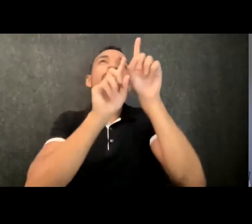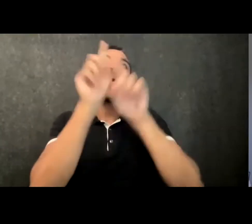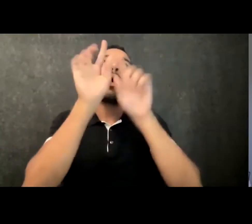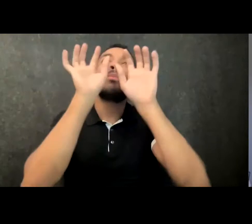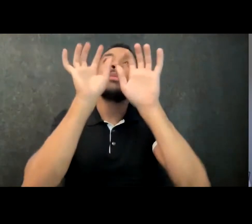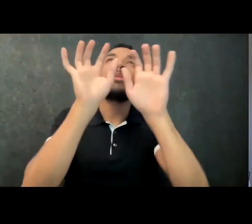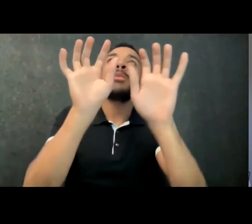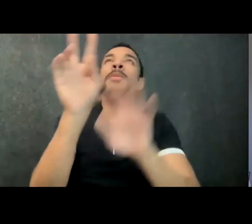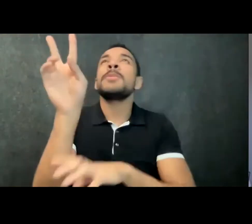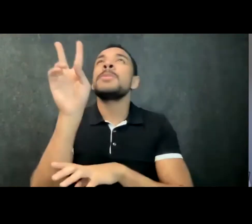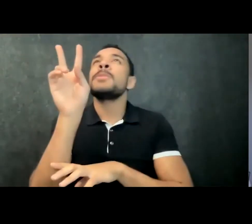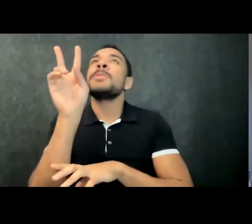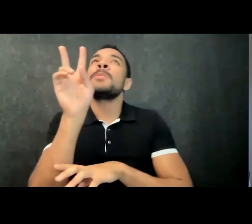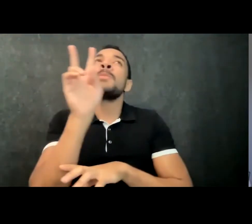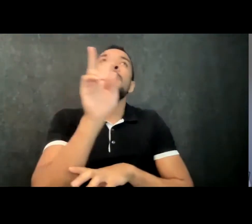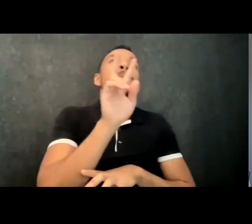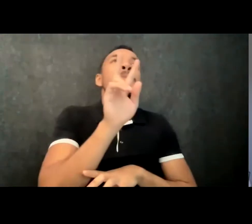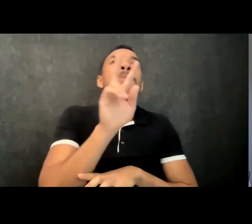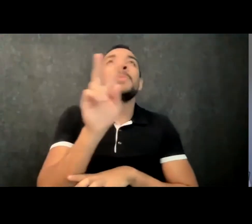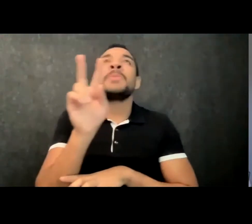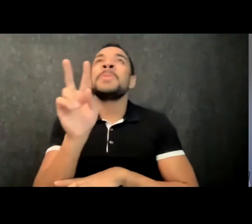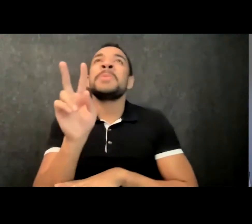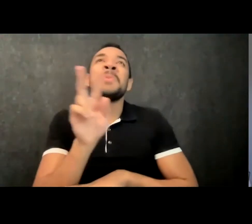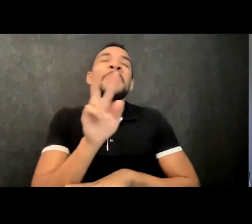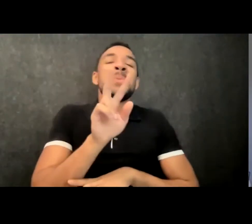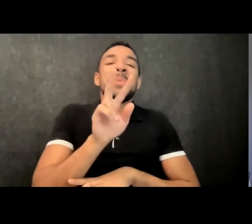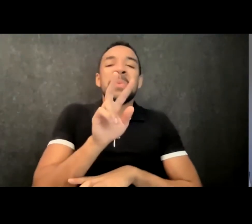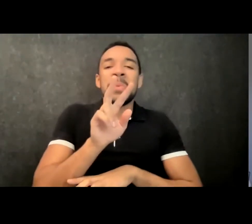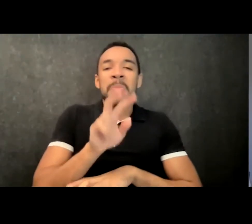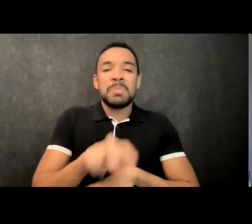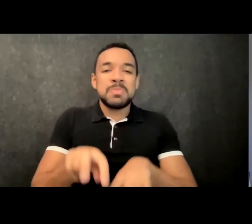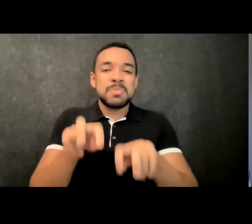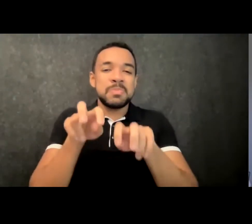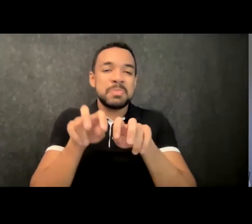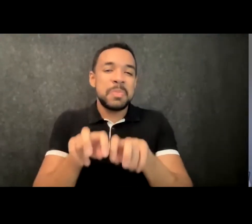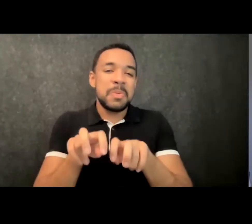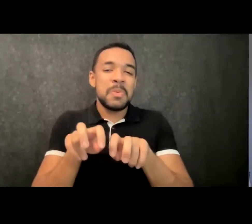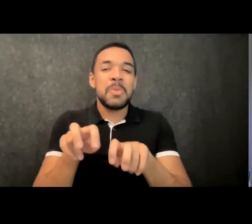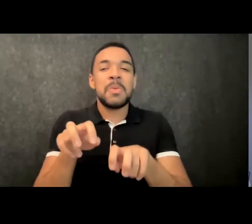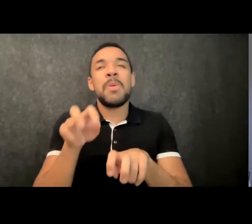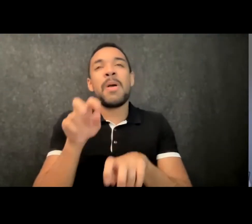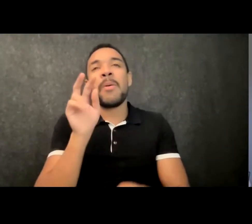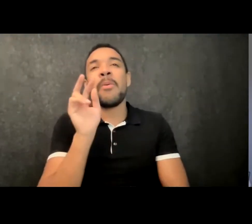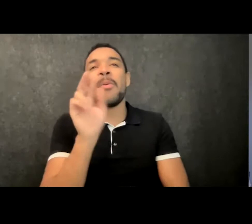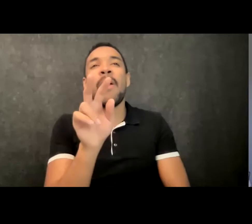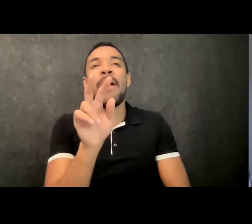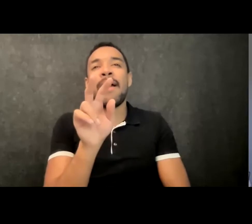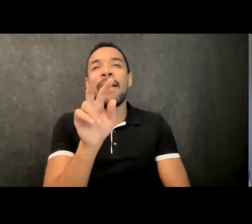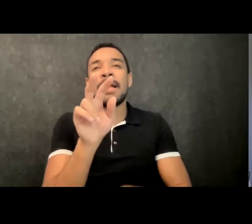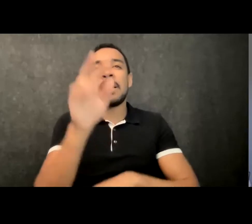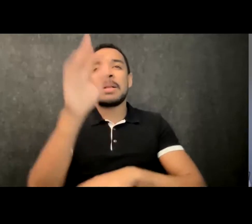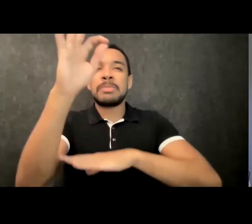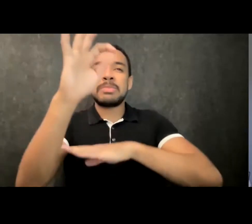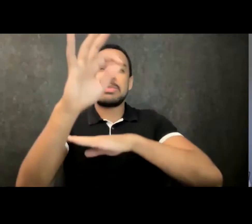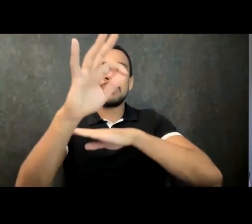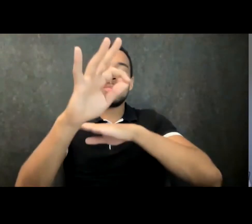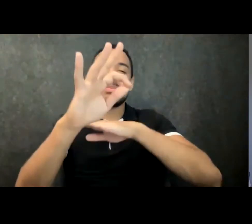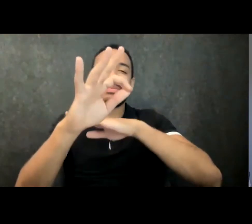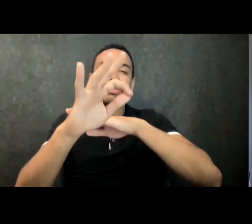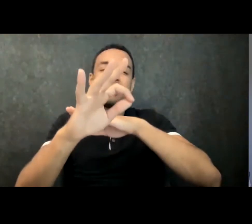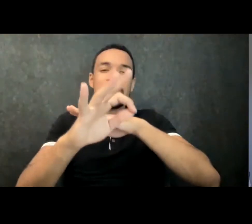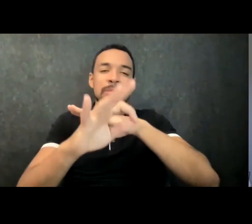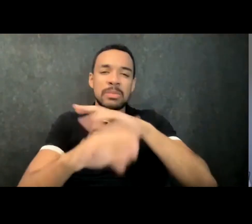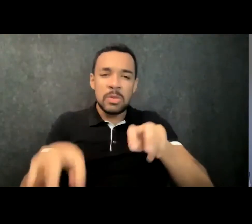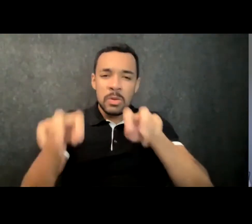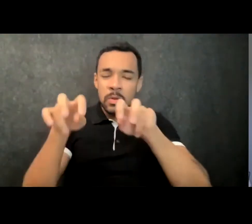Cozy, I could watch this same twilight clustered sunset for millennia. But you